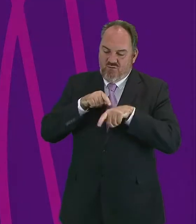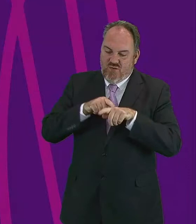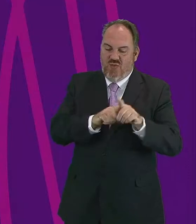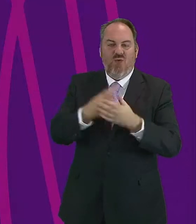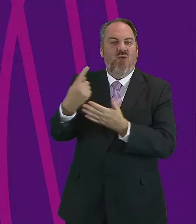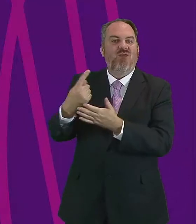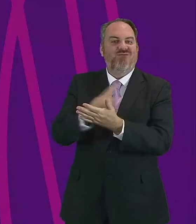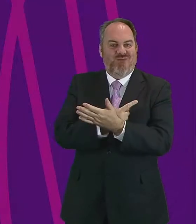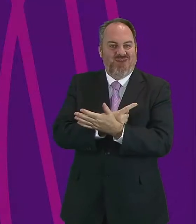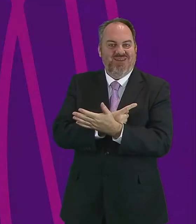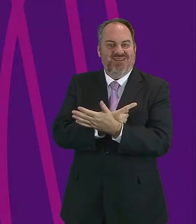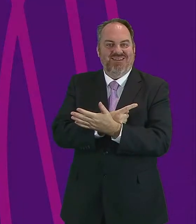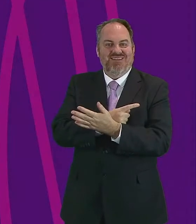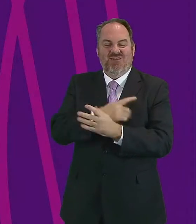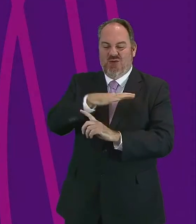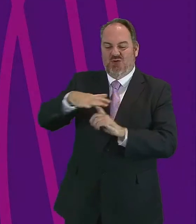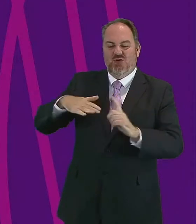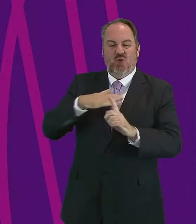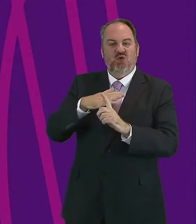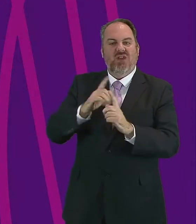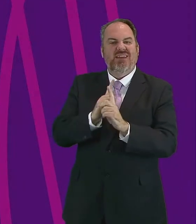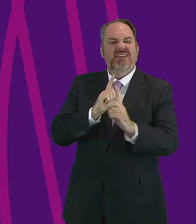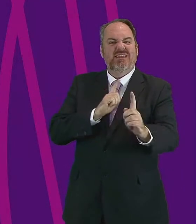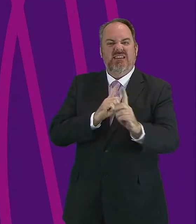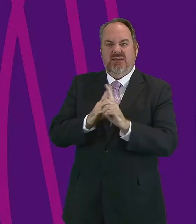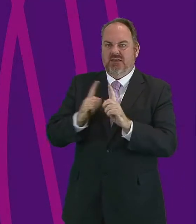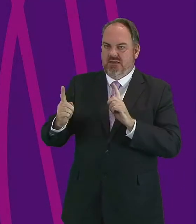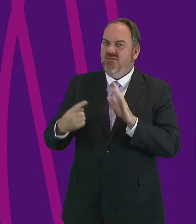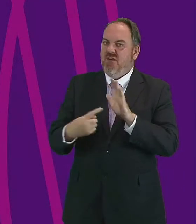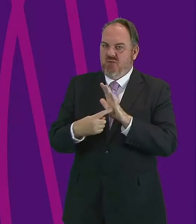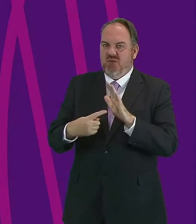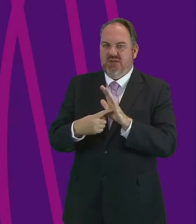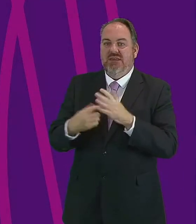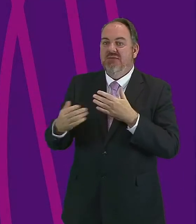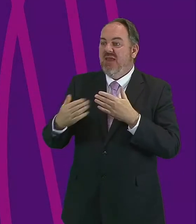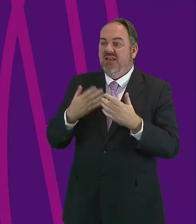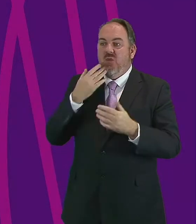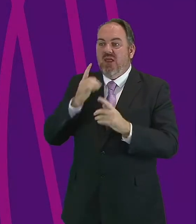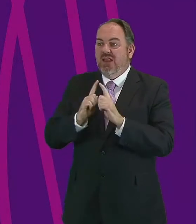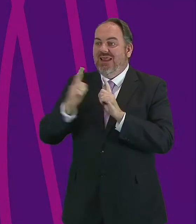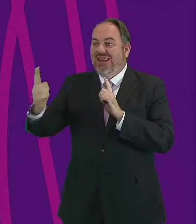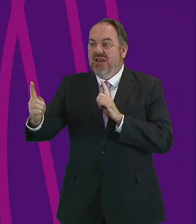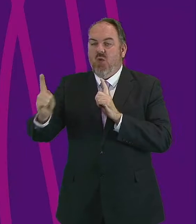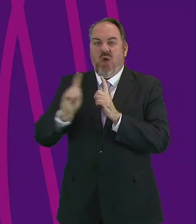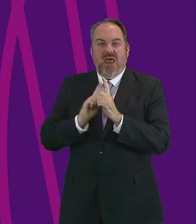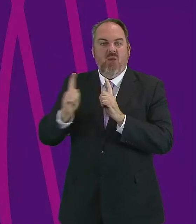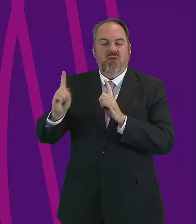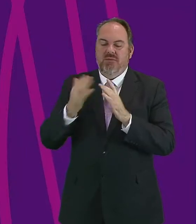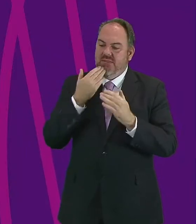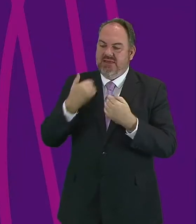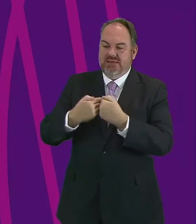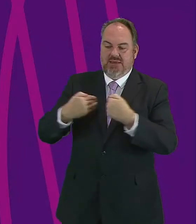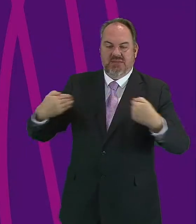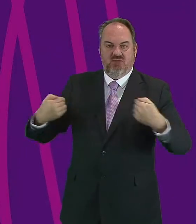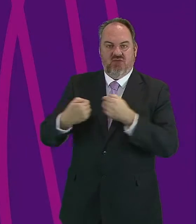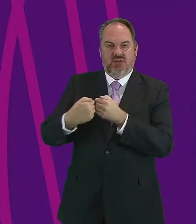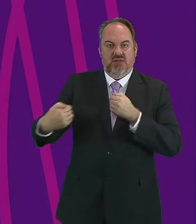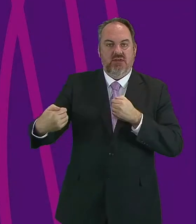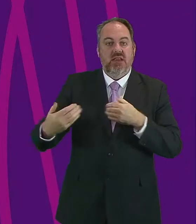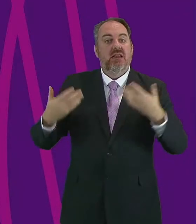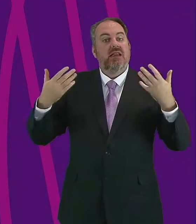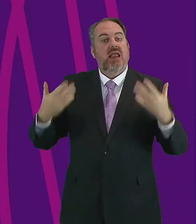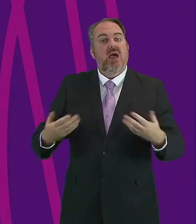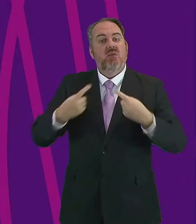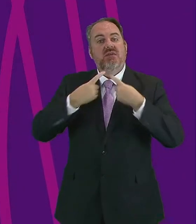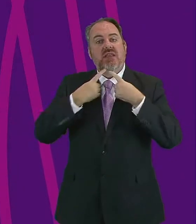measures over the course of this afternoon's business, including when entering and exiting the chamber. The next item of business is a statement